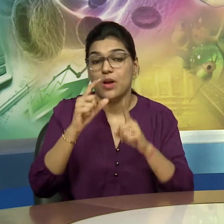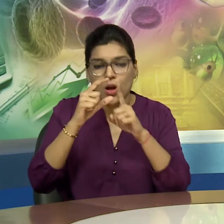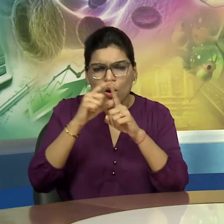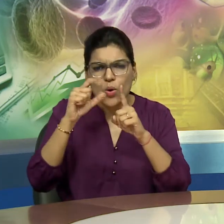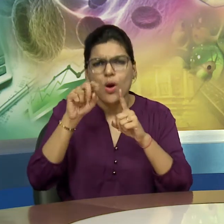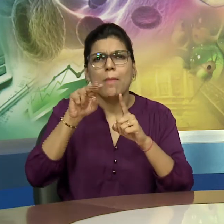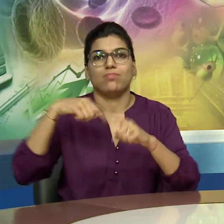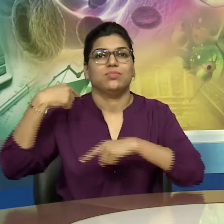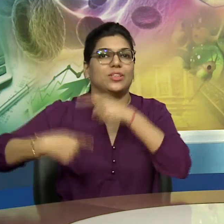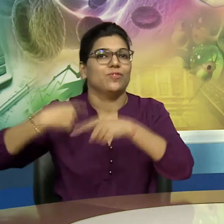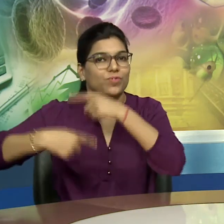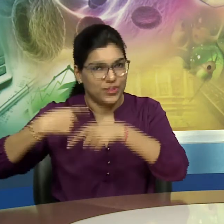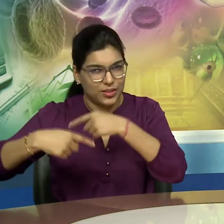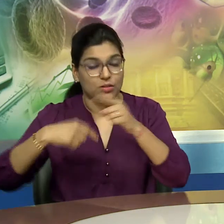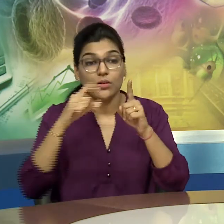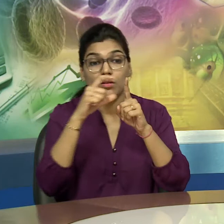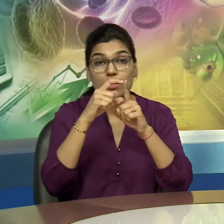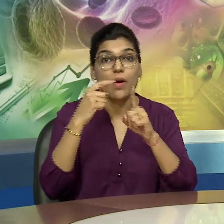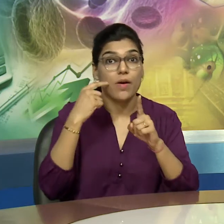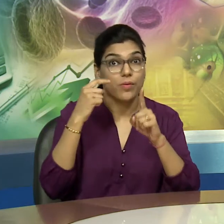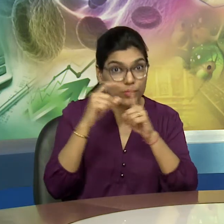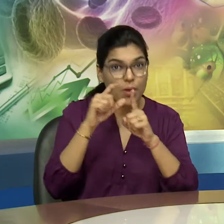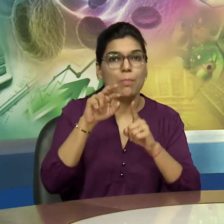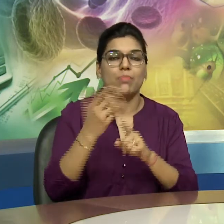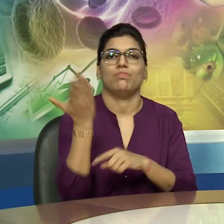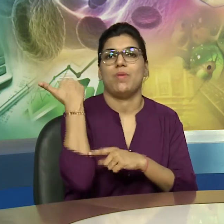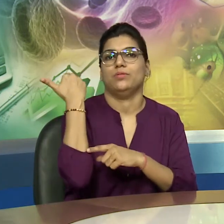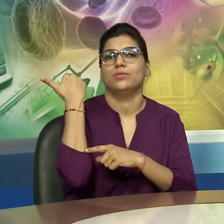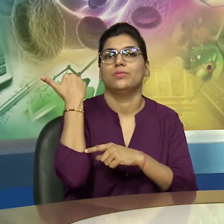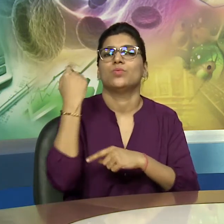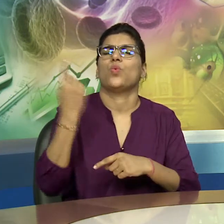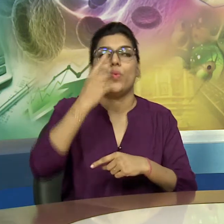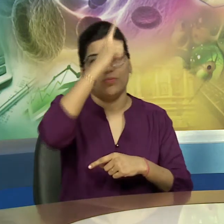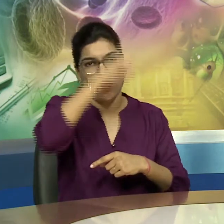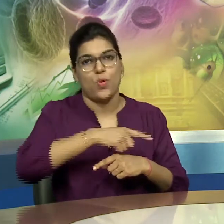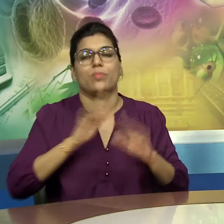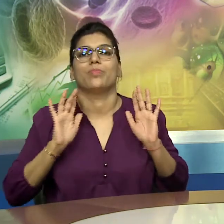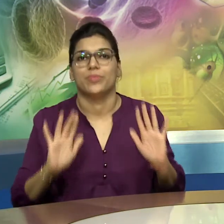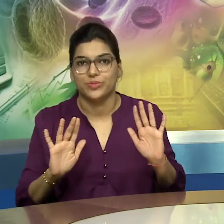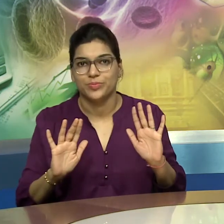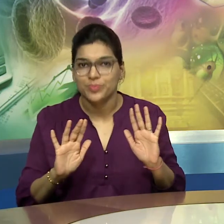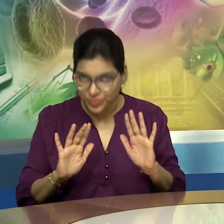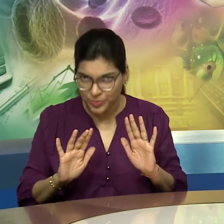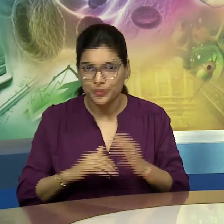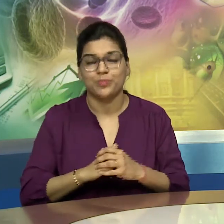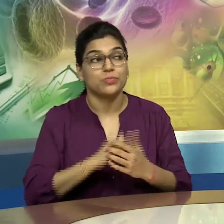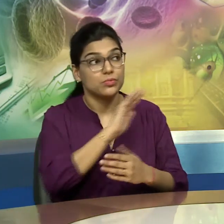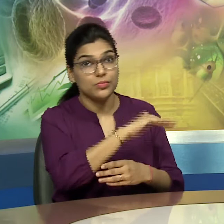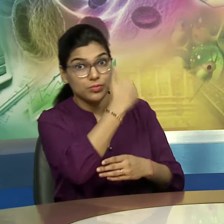Do, we have not used do here. Did is used for the past. This we need to